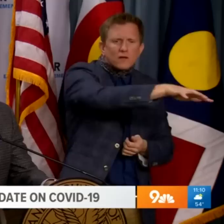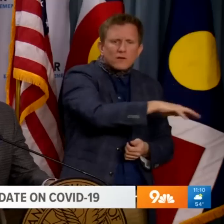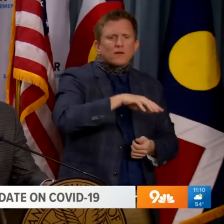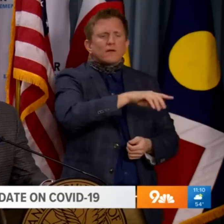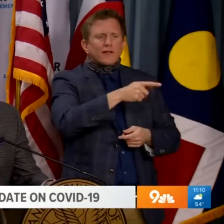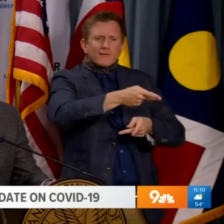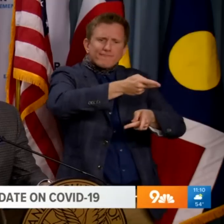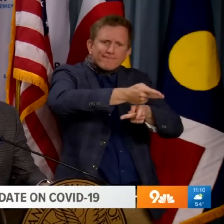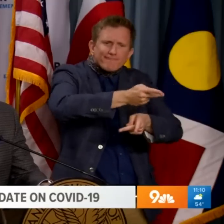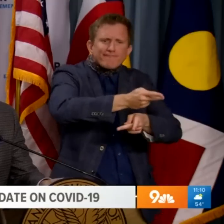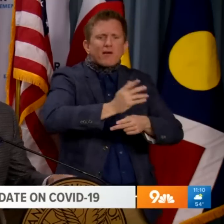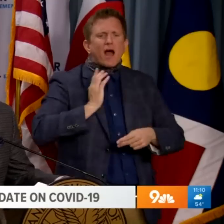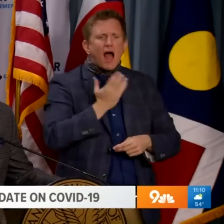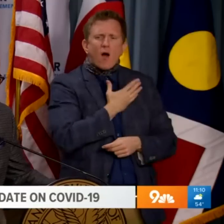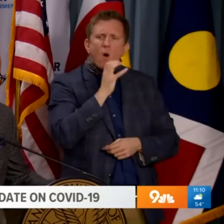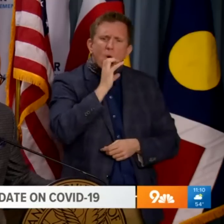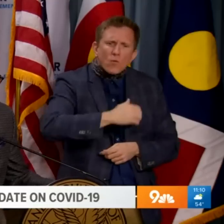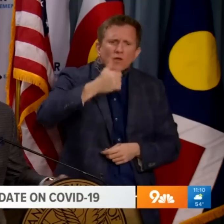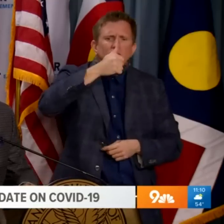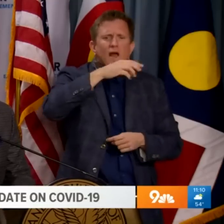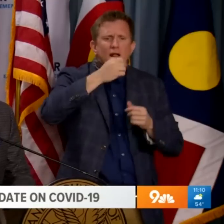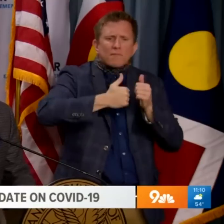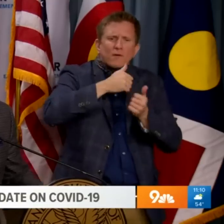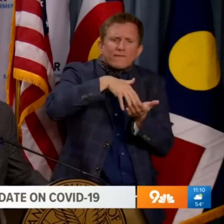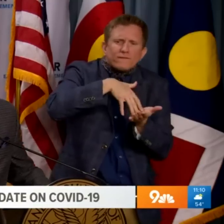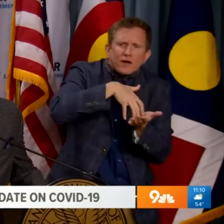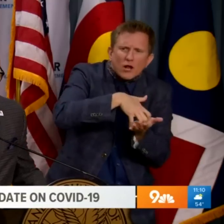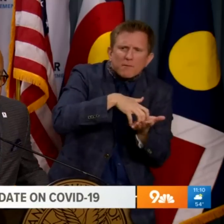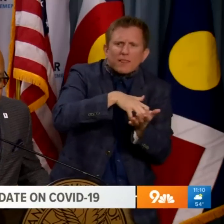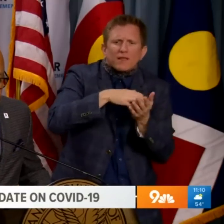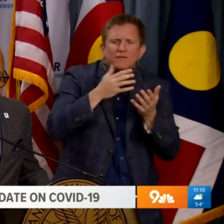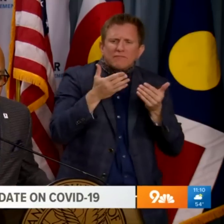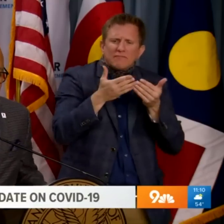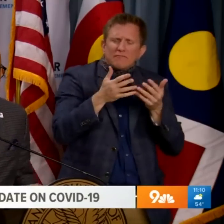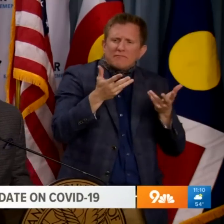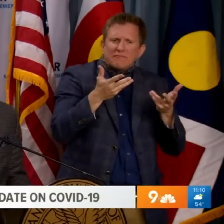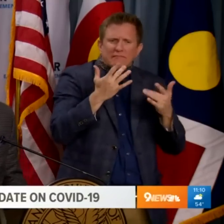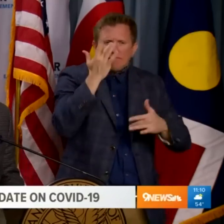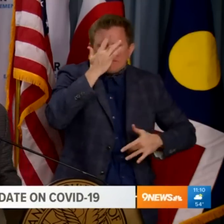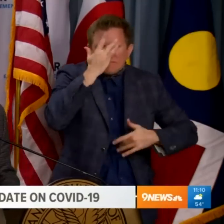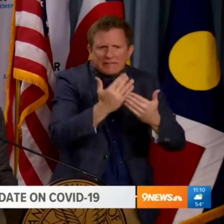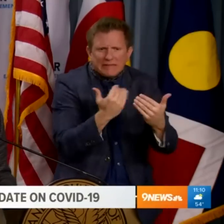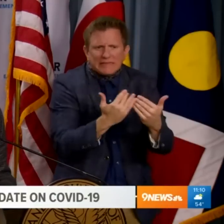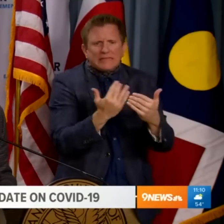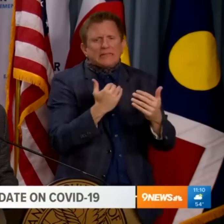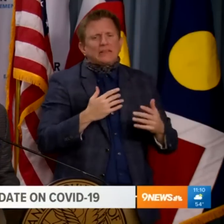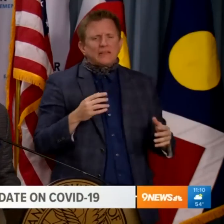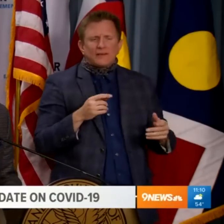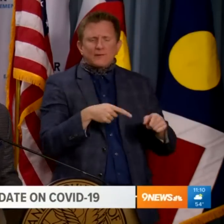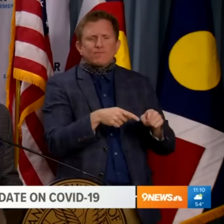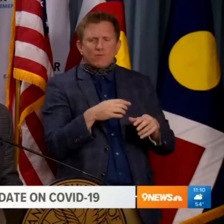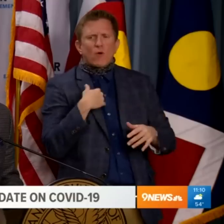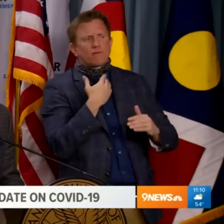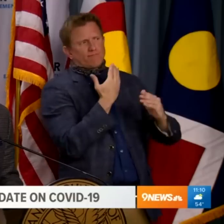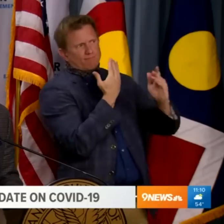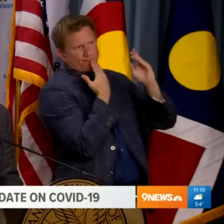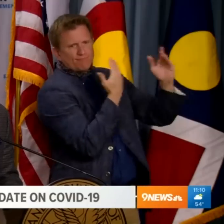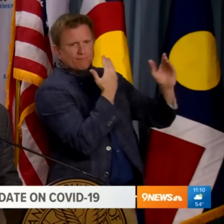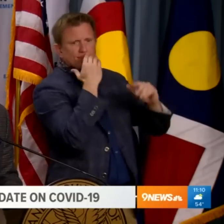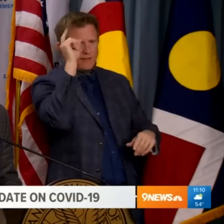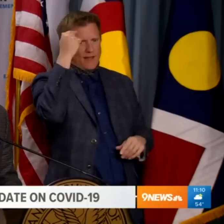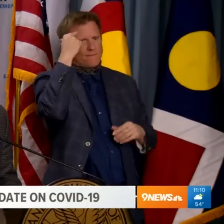the nursing homes and as a result of this virus around the state of Colorado and around the world. These